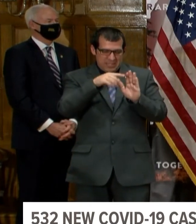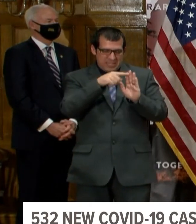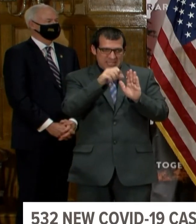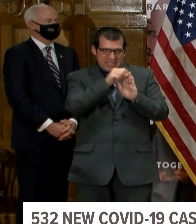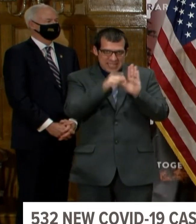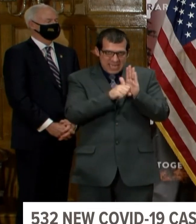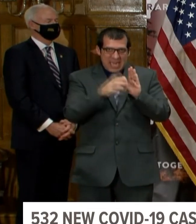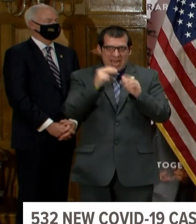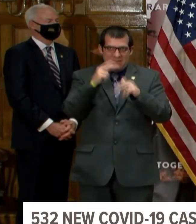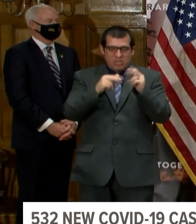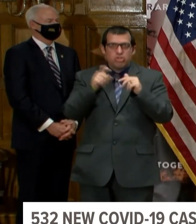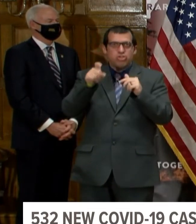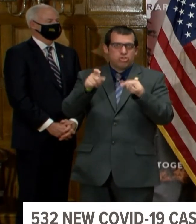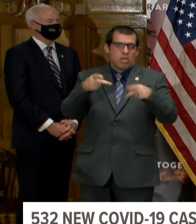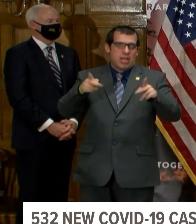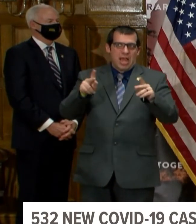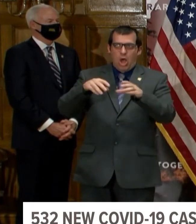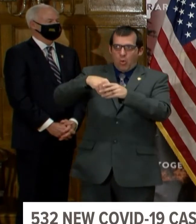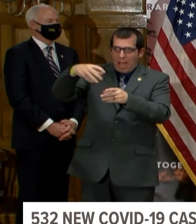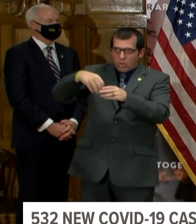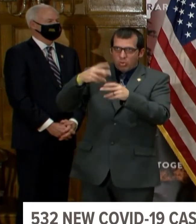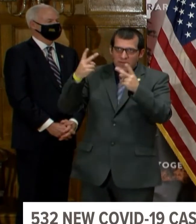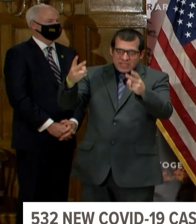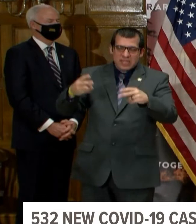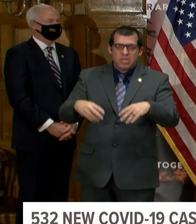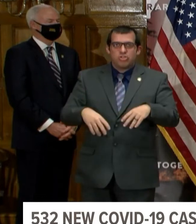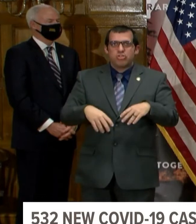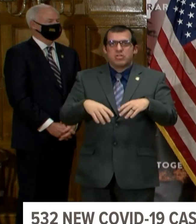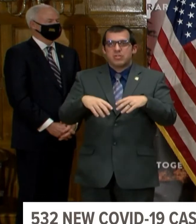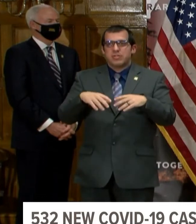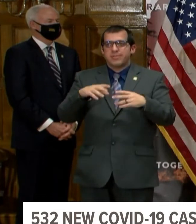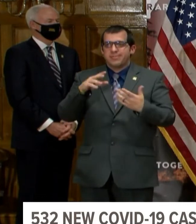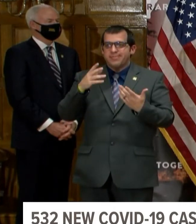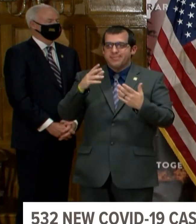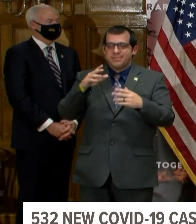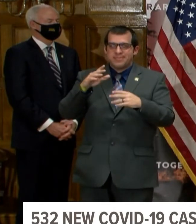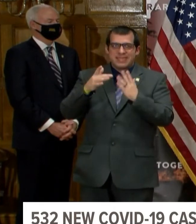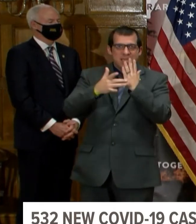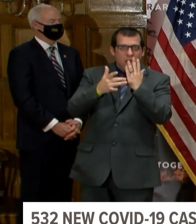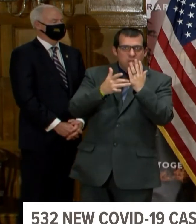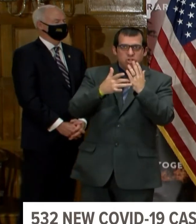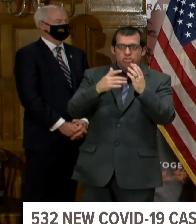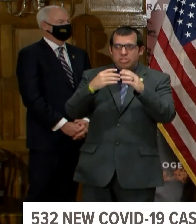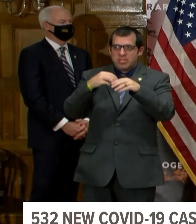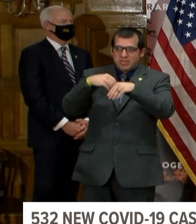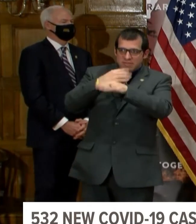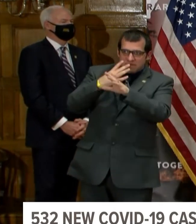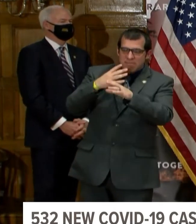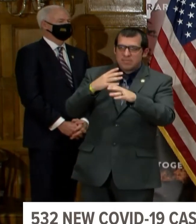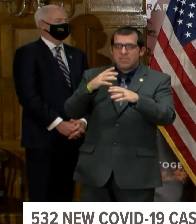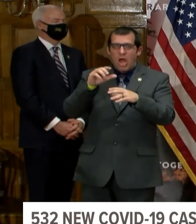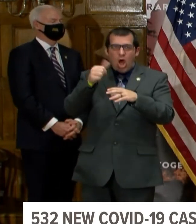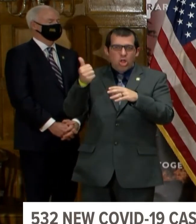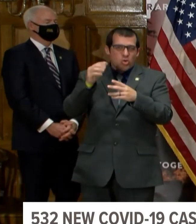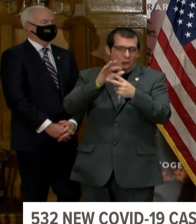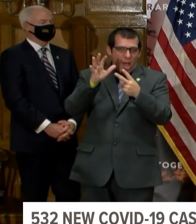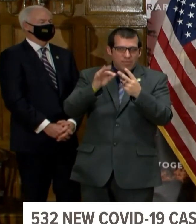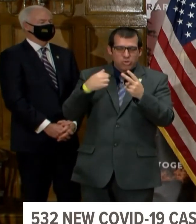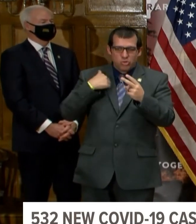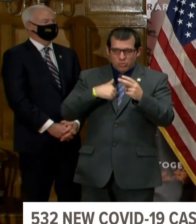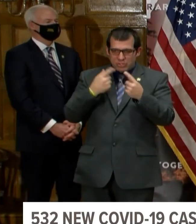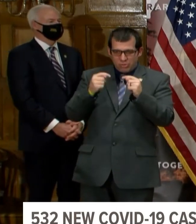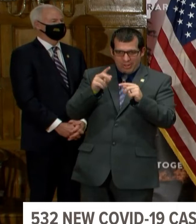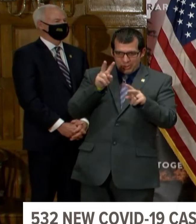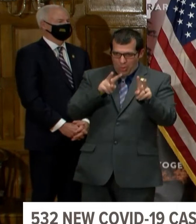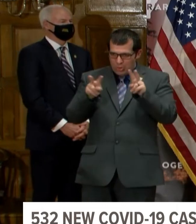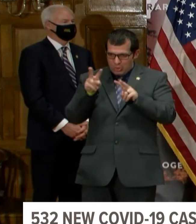should allow outdoor visitation, technology, other options, even within that. So we've tried to look at all those